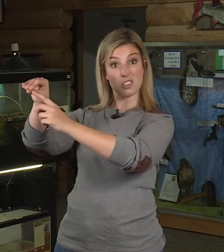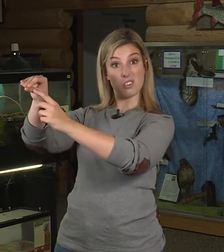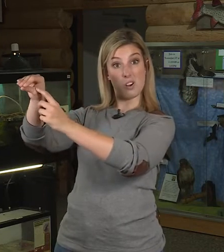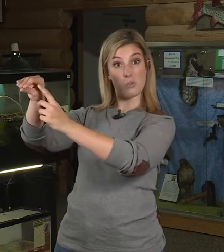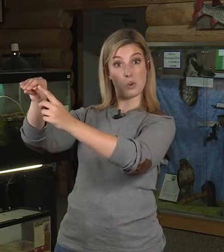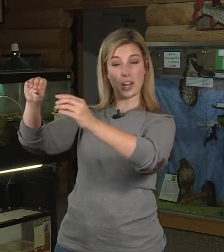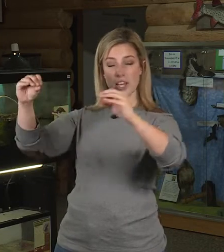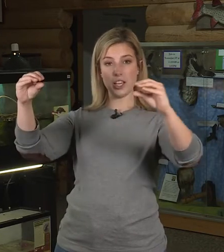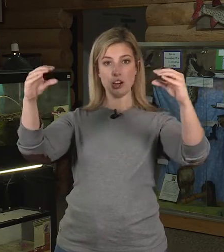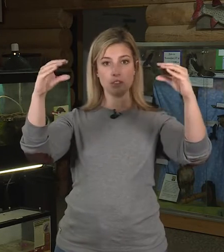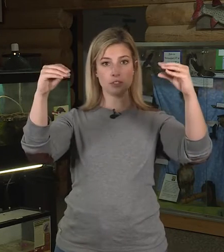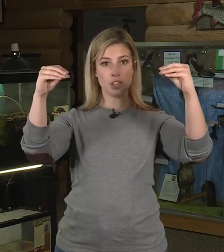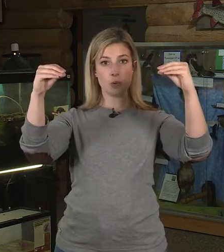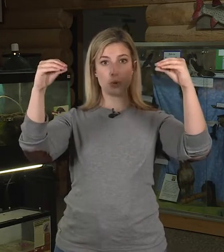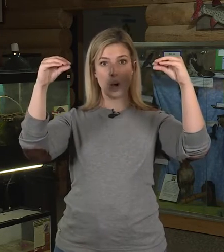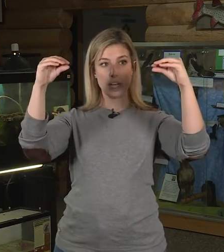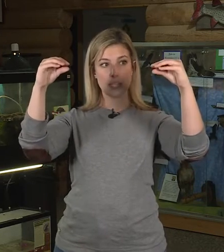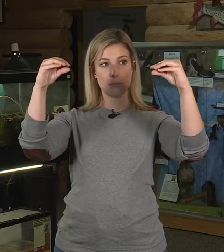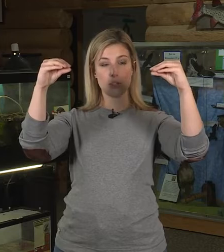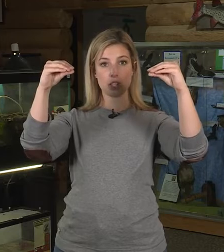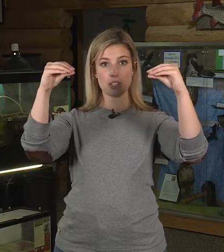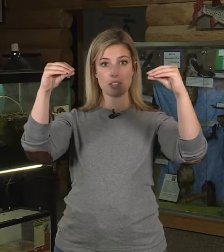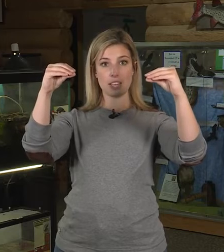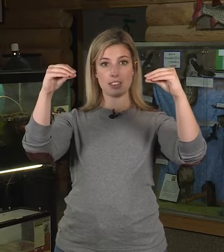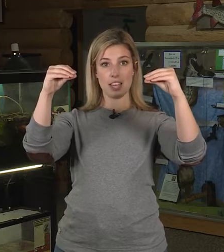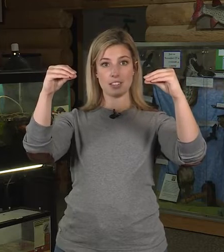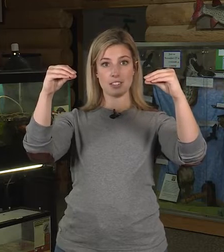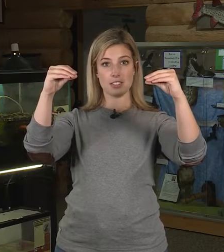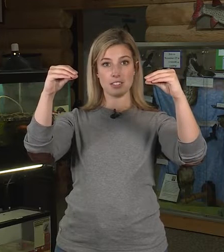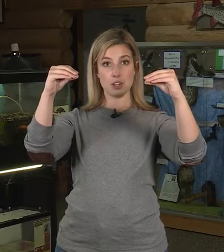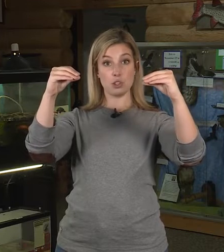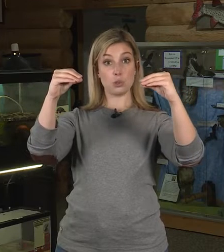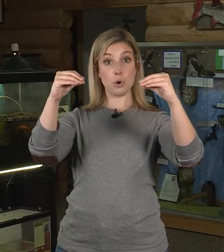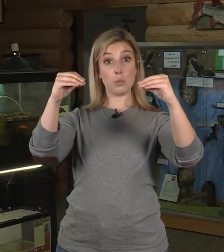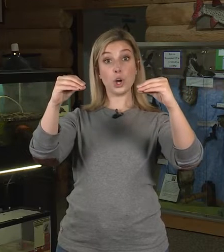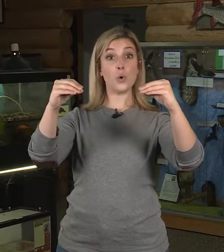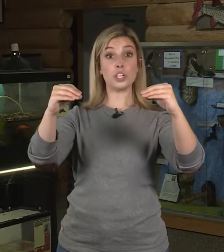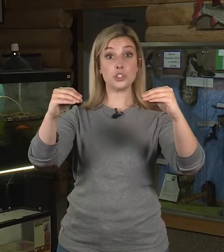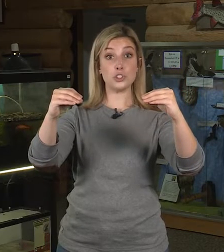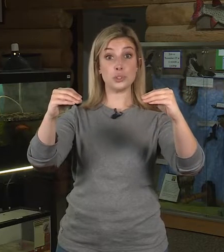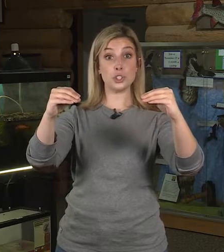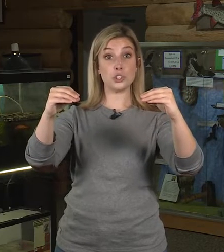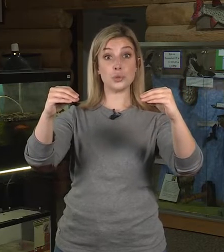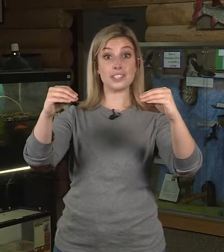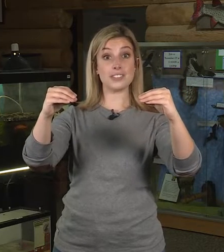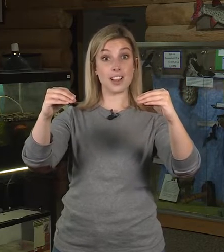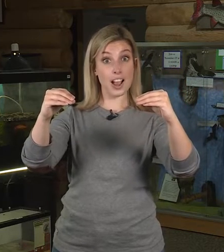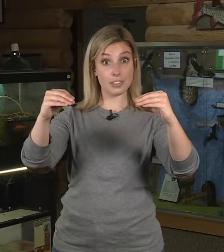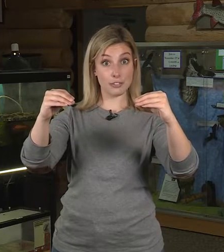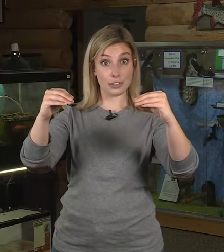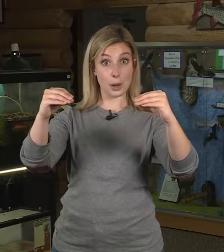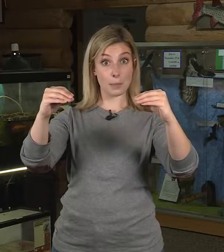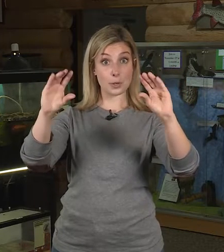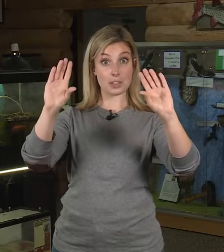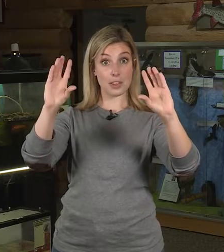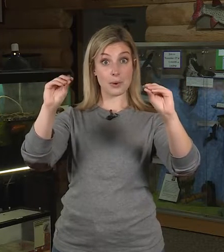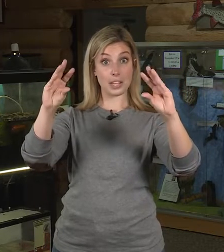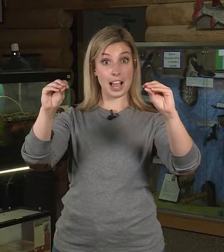little oval right here? We want it to be just like this. So what we're going to do the sign for numbers, now that we have